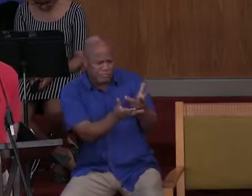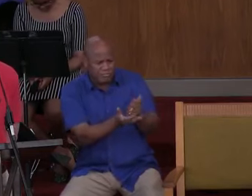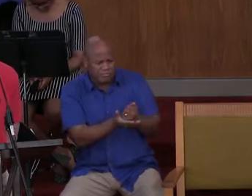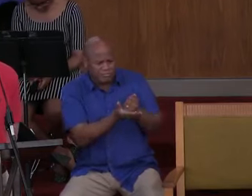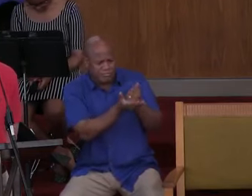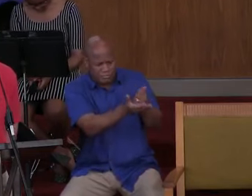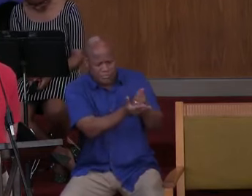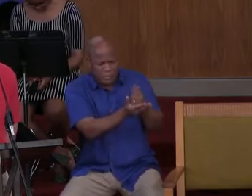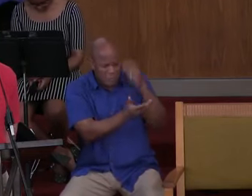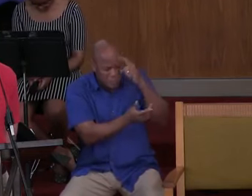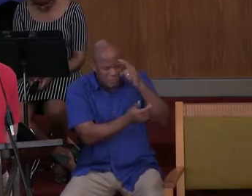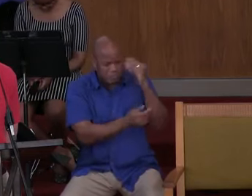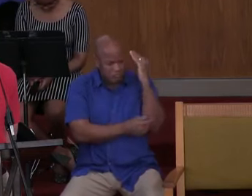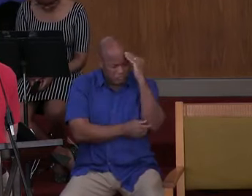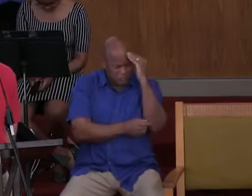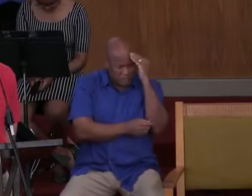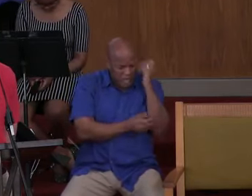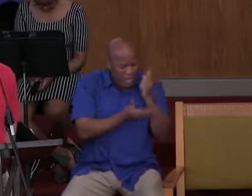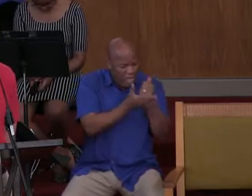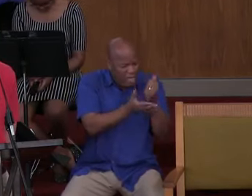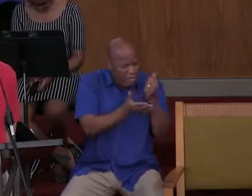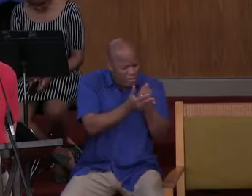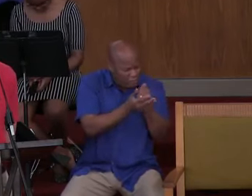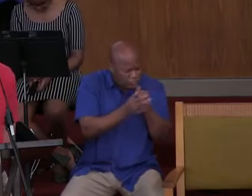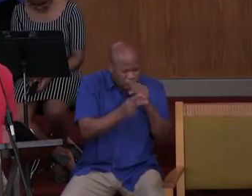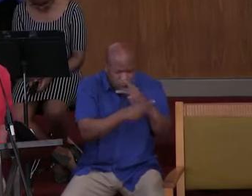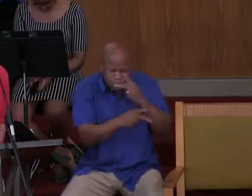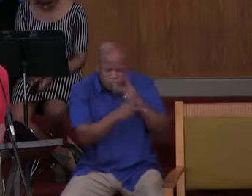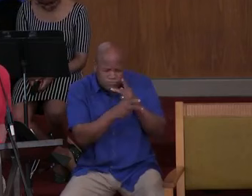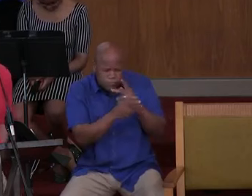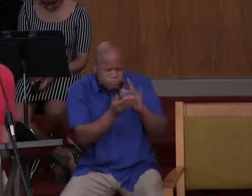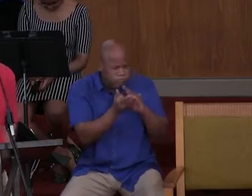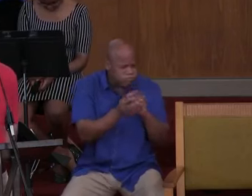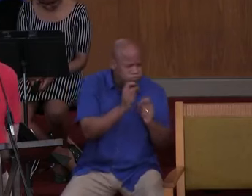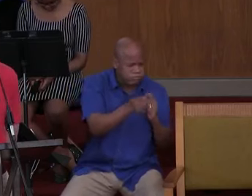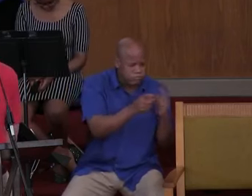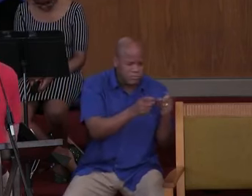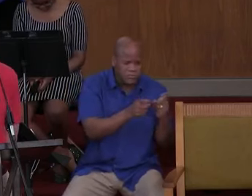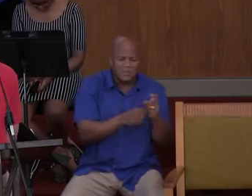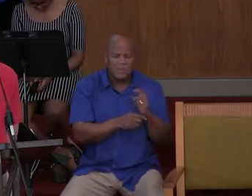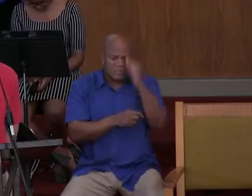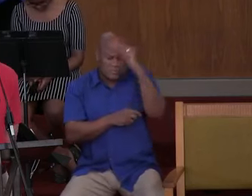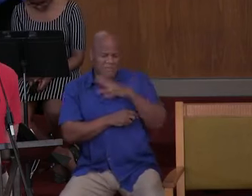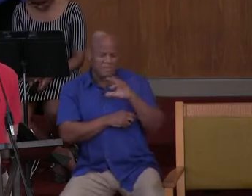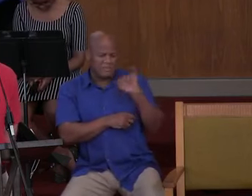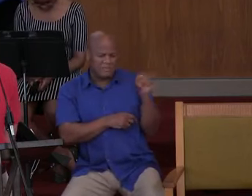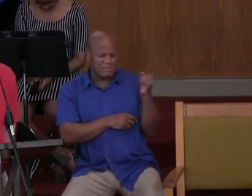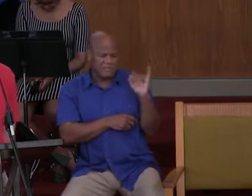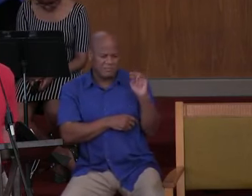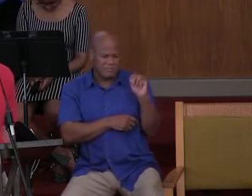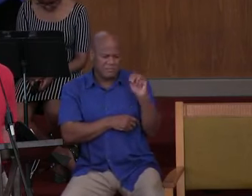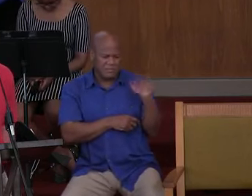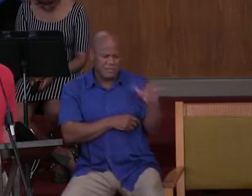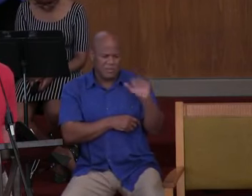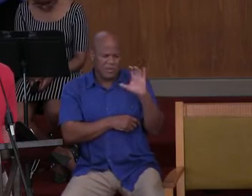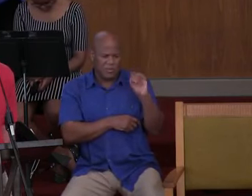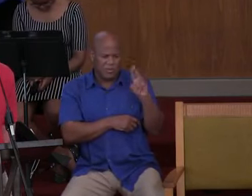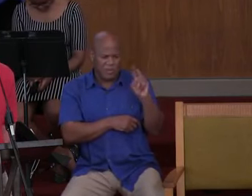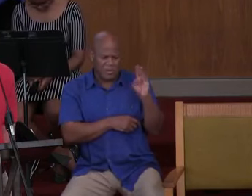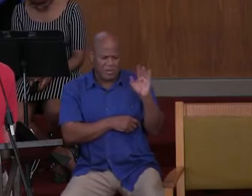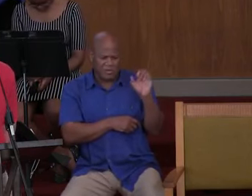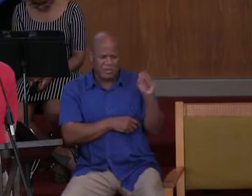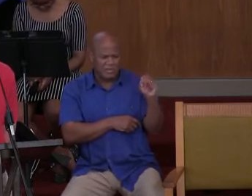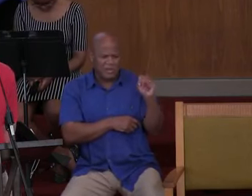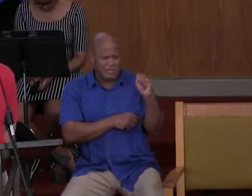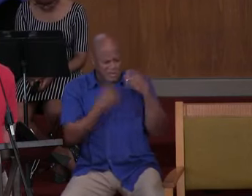knowledge that they can treat him, Lord God. We pray for Jimmy Corbin. We pray for healing from pain. Lord